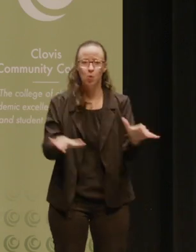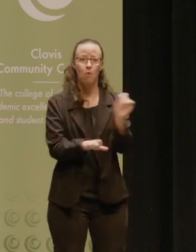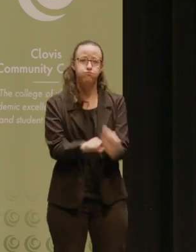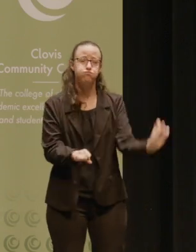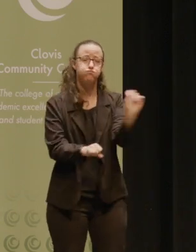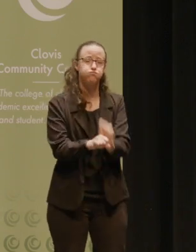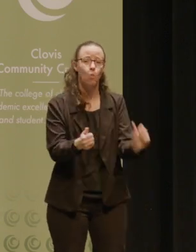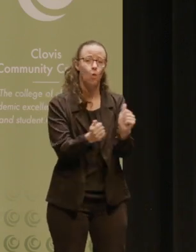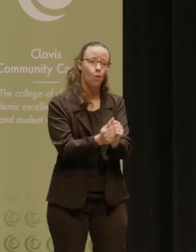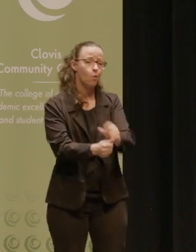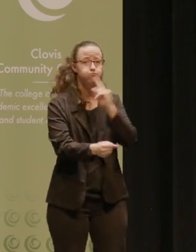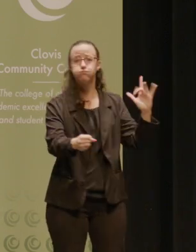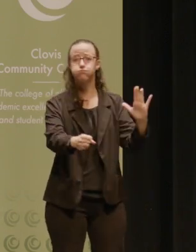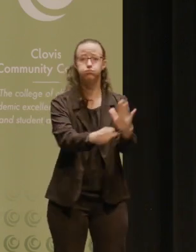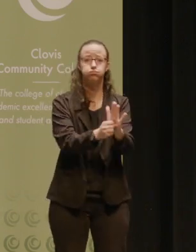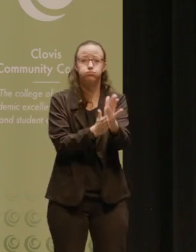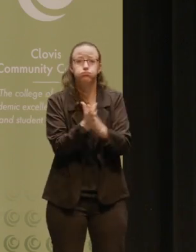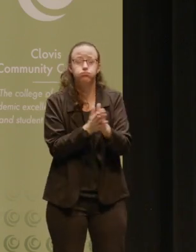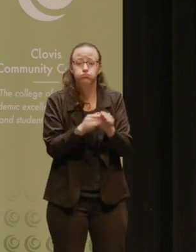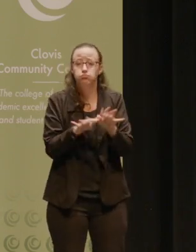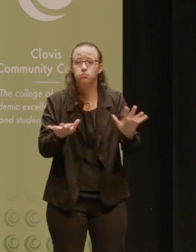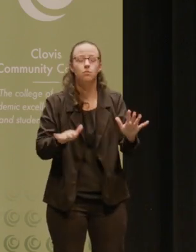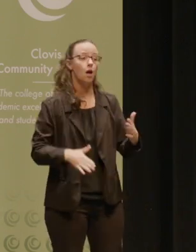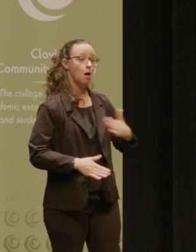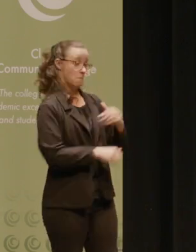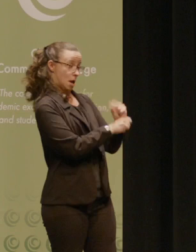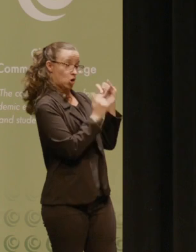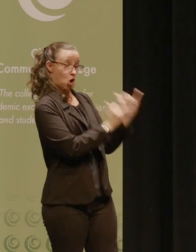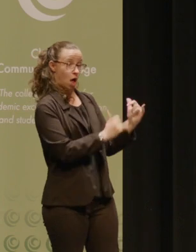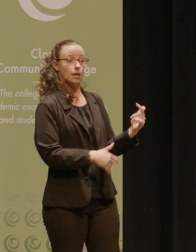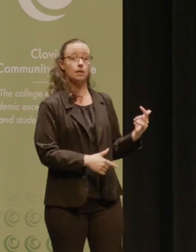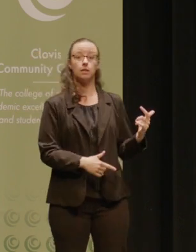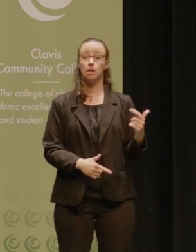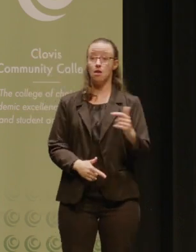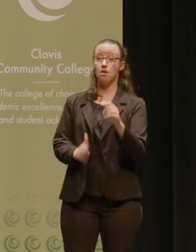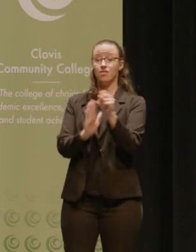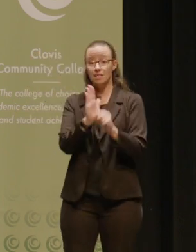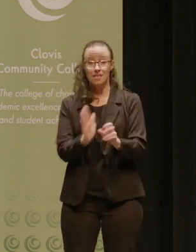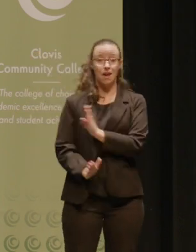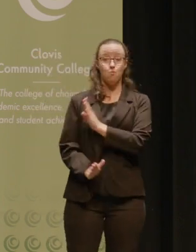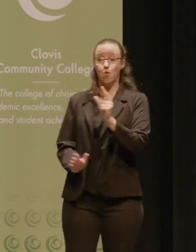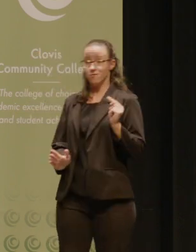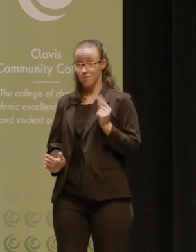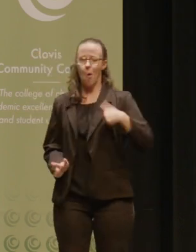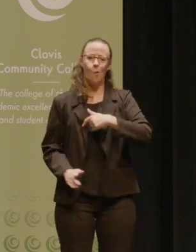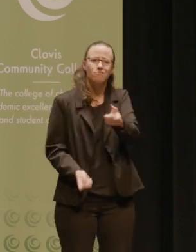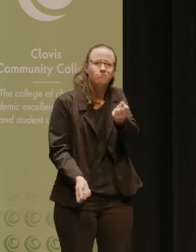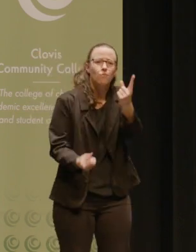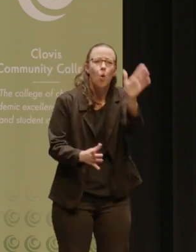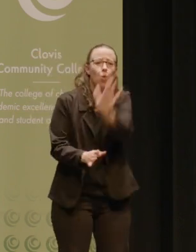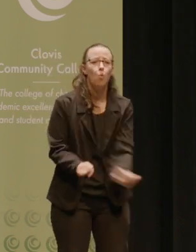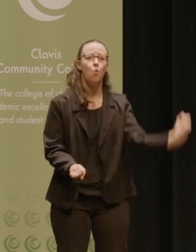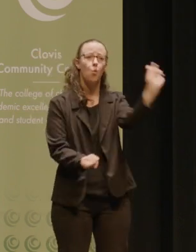fidelity and compassion. My colleagues and I and those on the State Board of Trustees understand the extraordinary work you do,